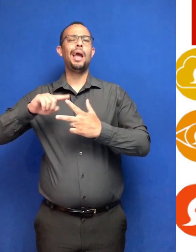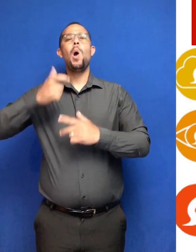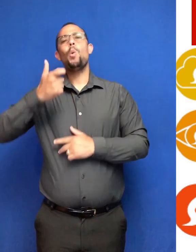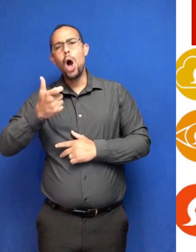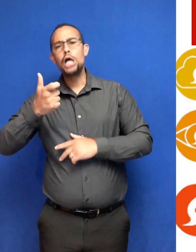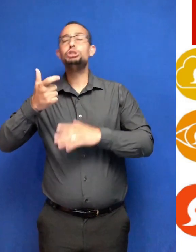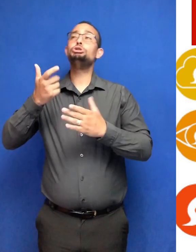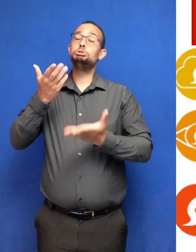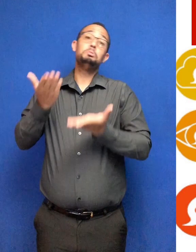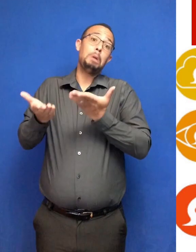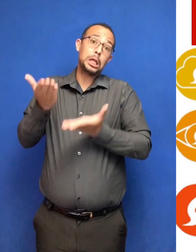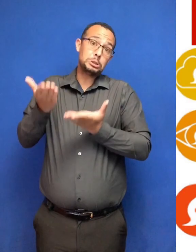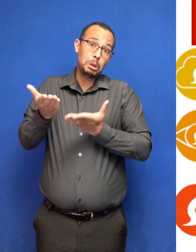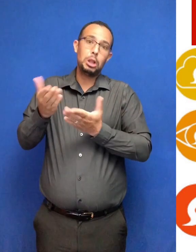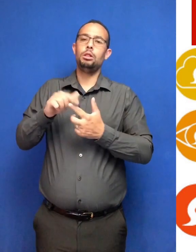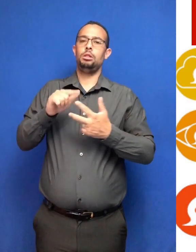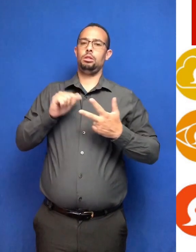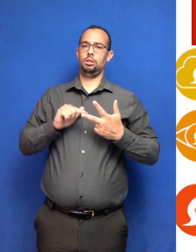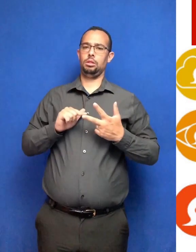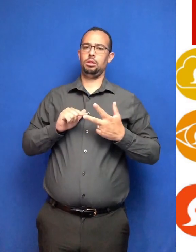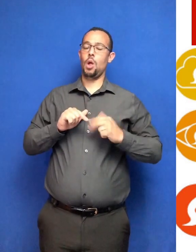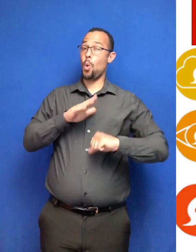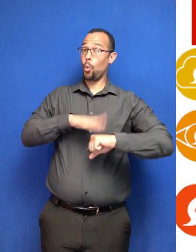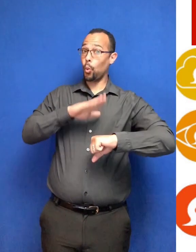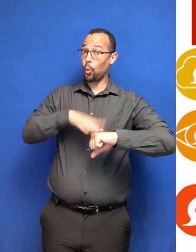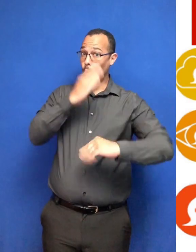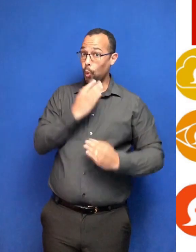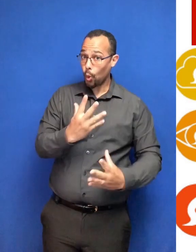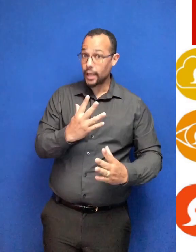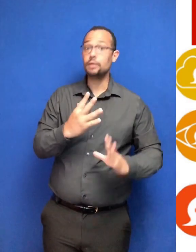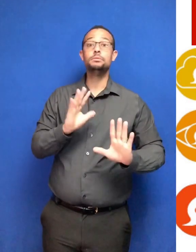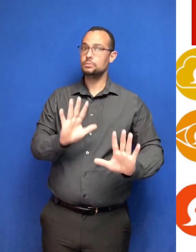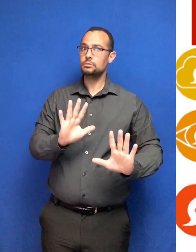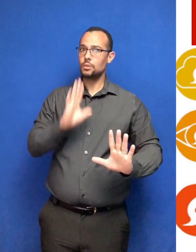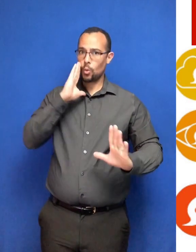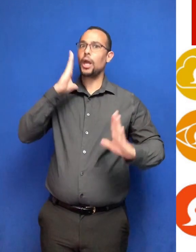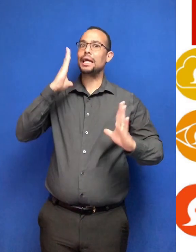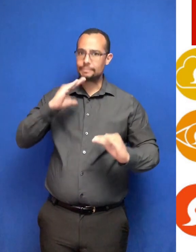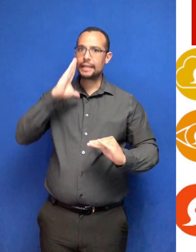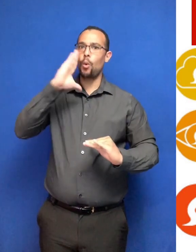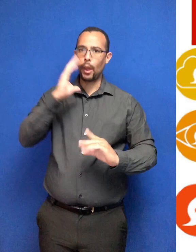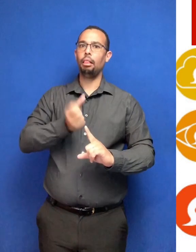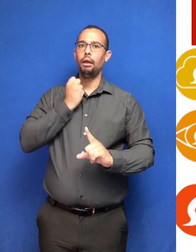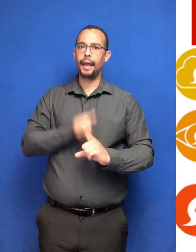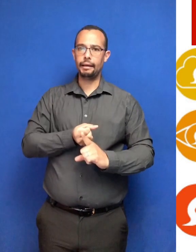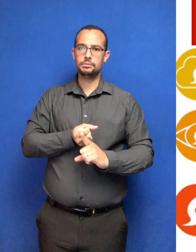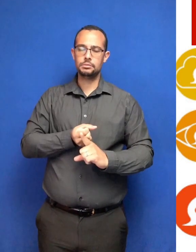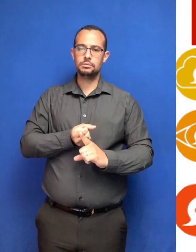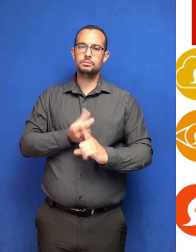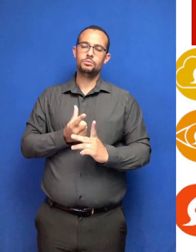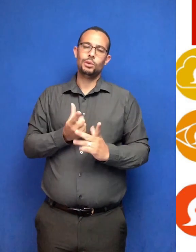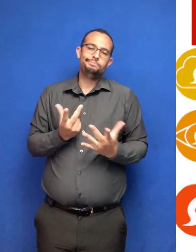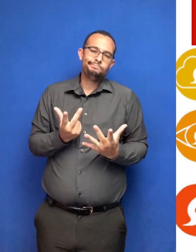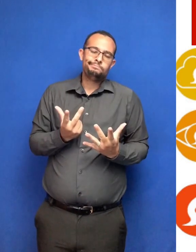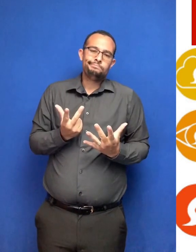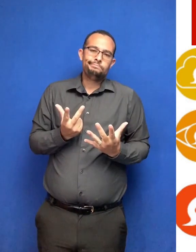it's possible. We're actually expecting that it's going to make landfall. It is going to hit our area, as